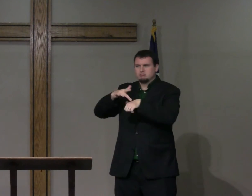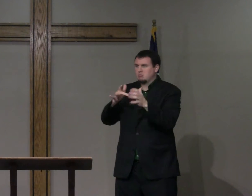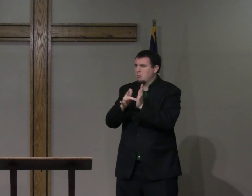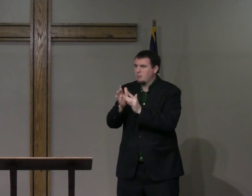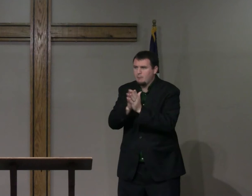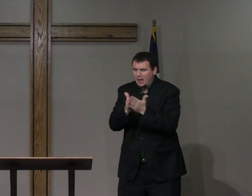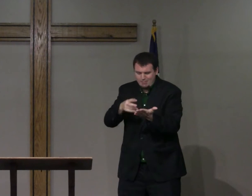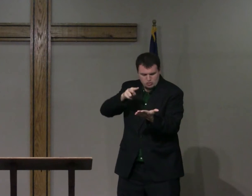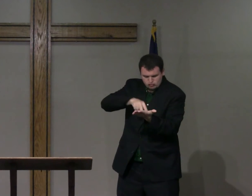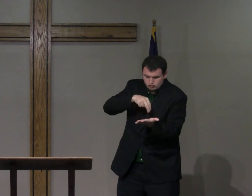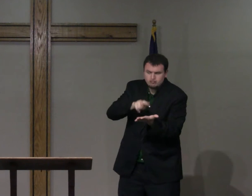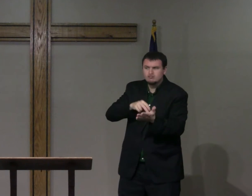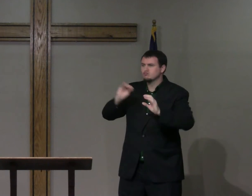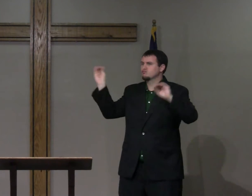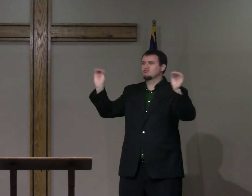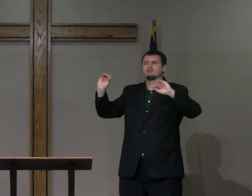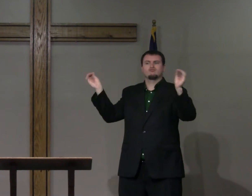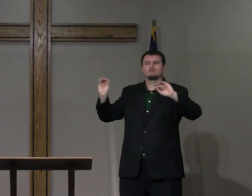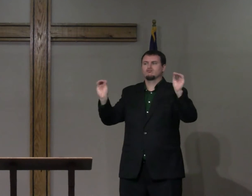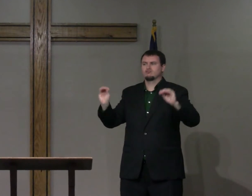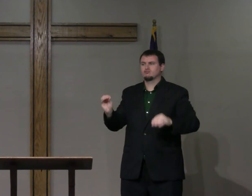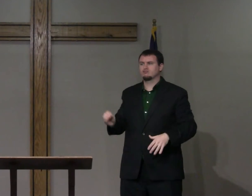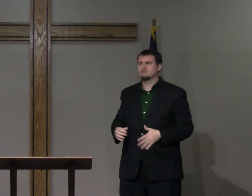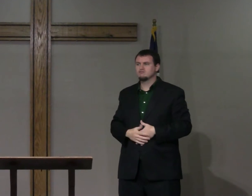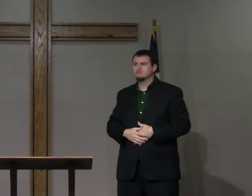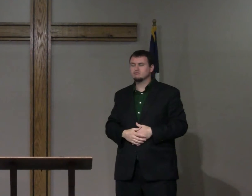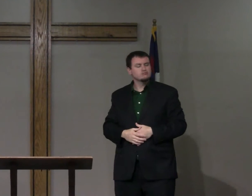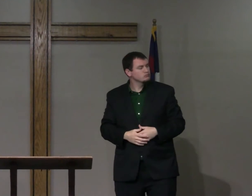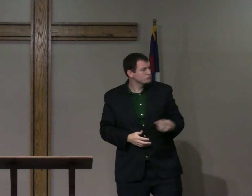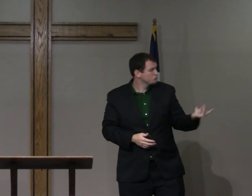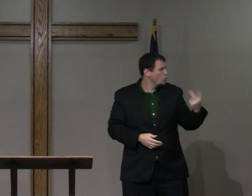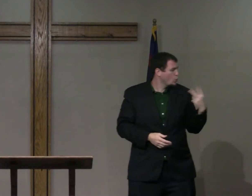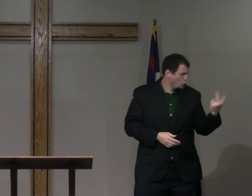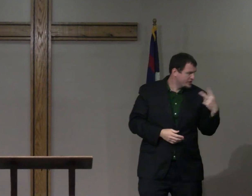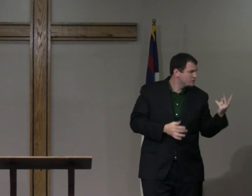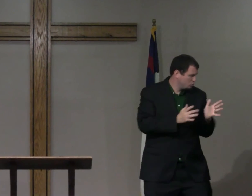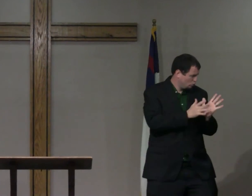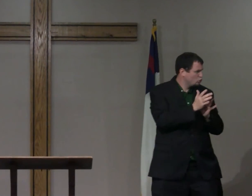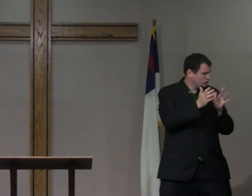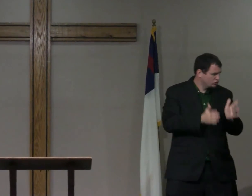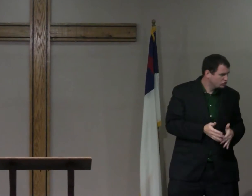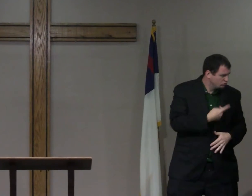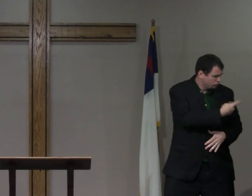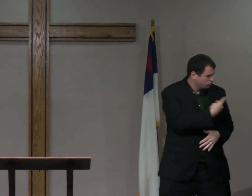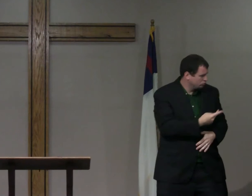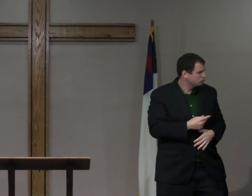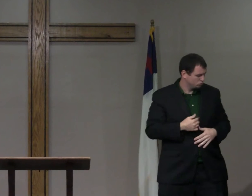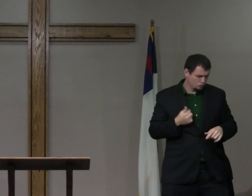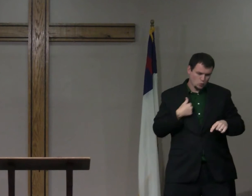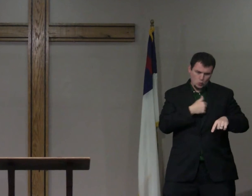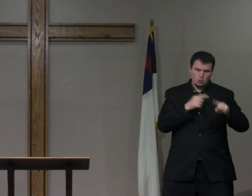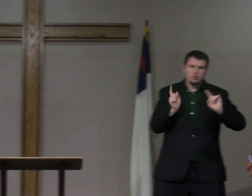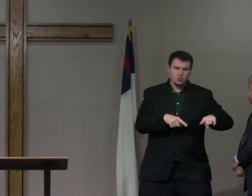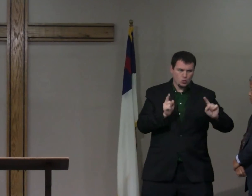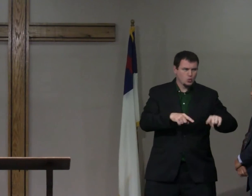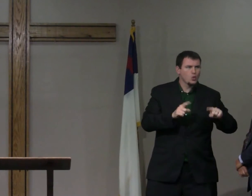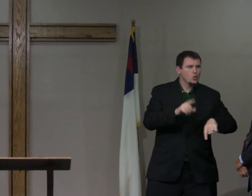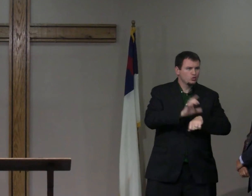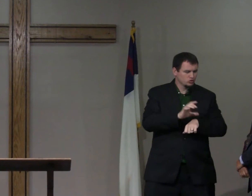He hasn't read the Bible at all. Doesn't know anything about it. And